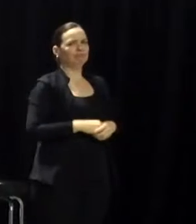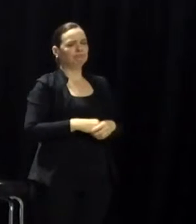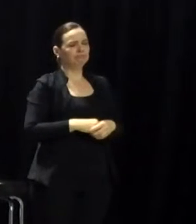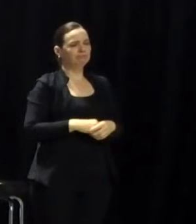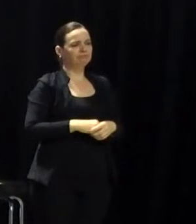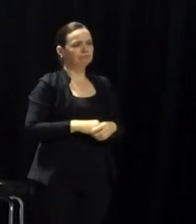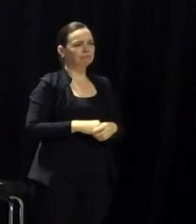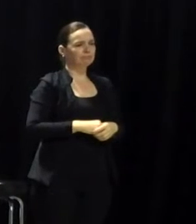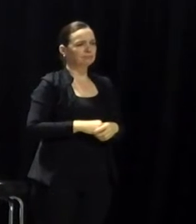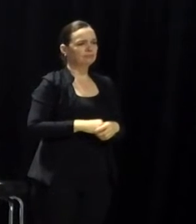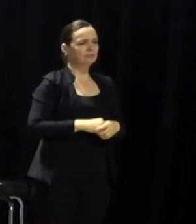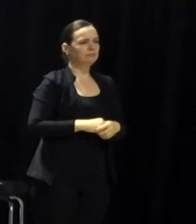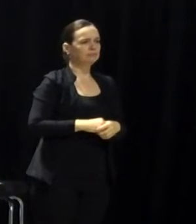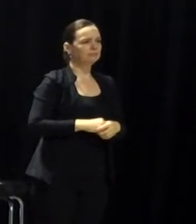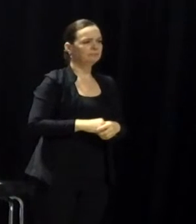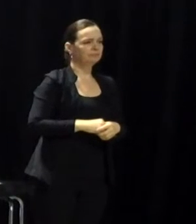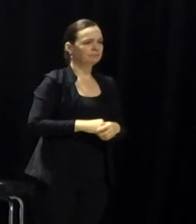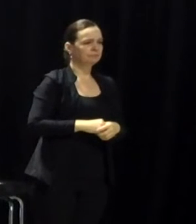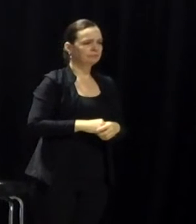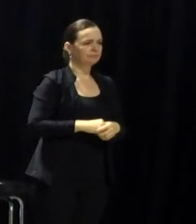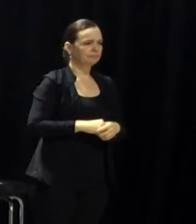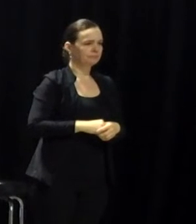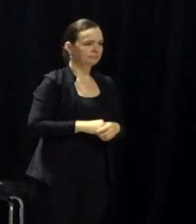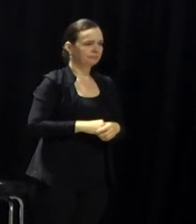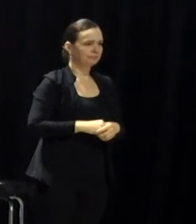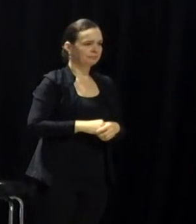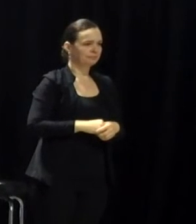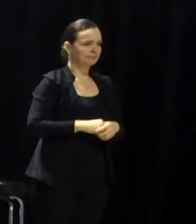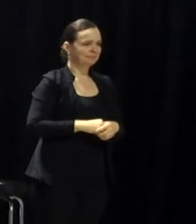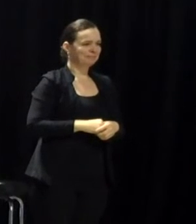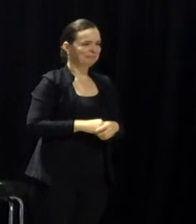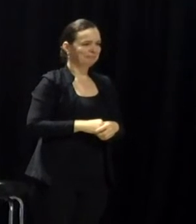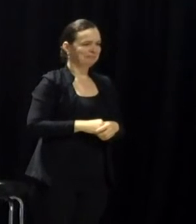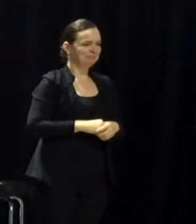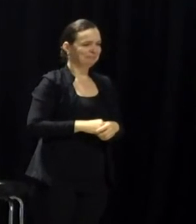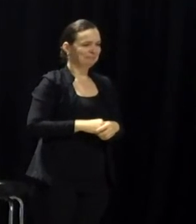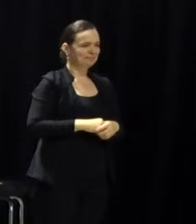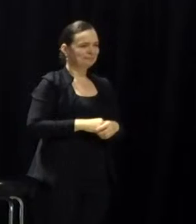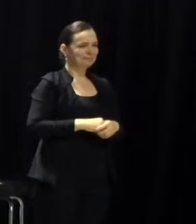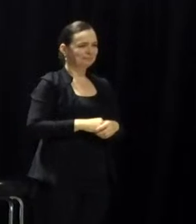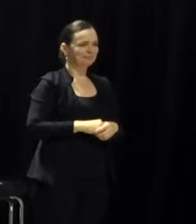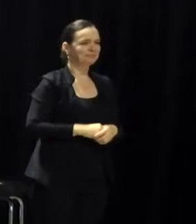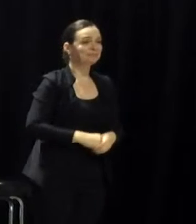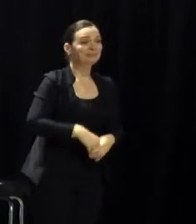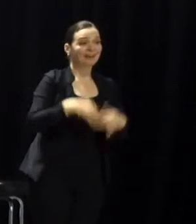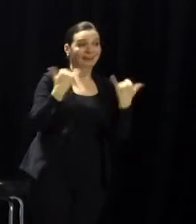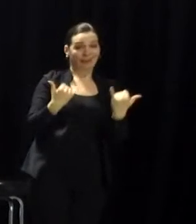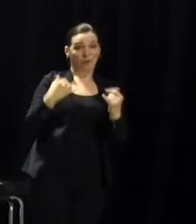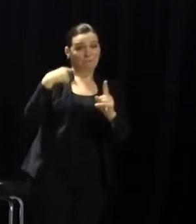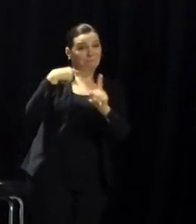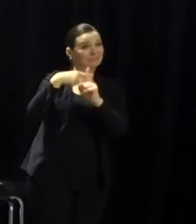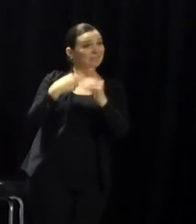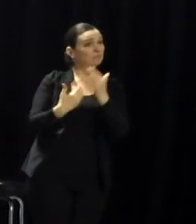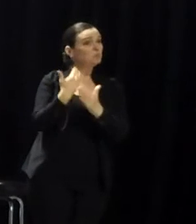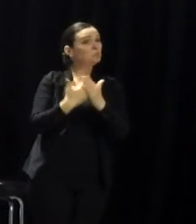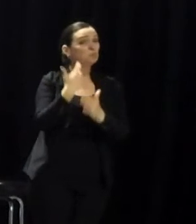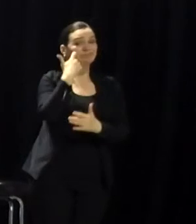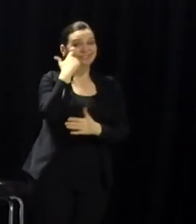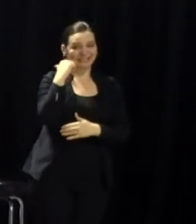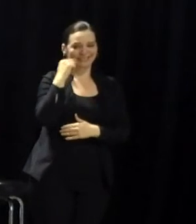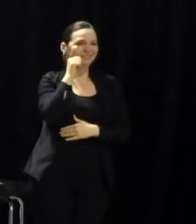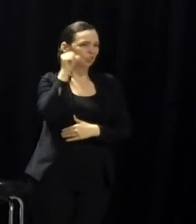cases. The nice note out of the 327, our best note, is only 3 of them are